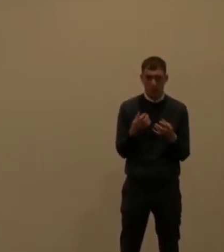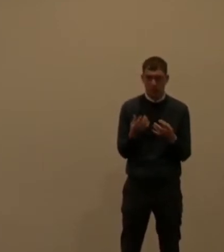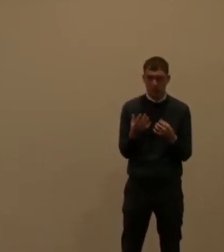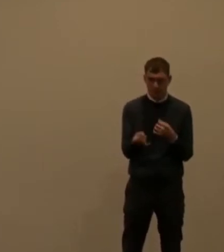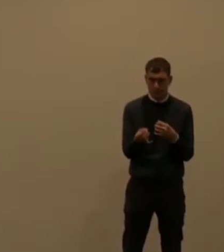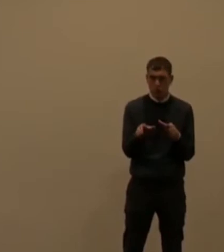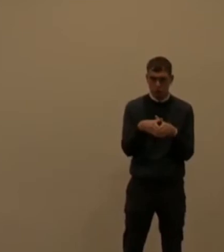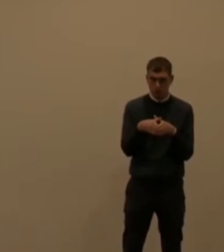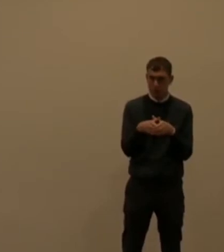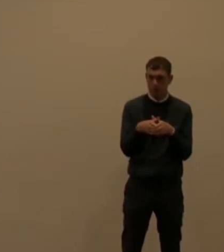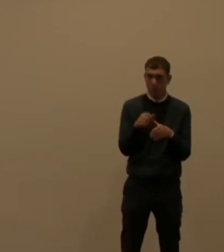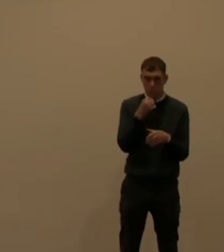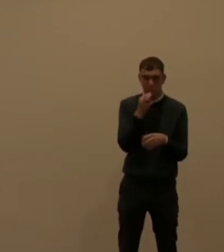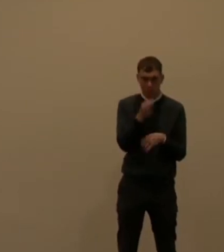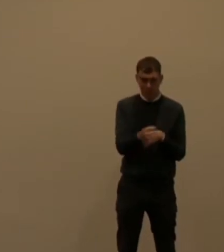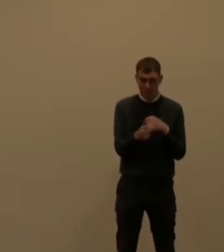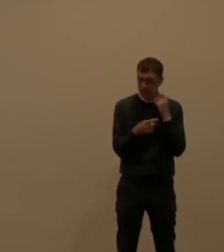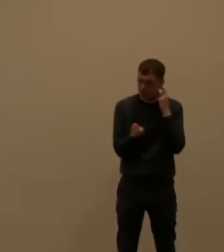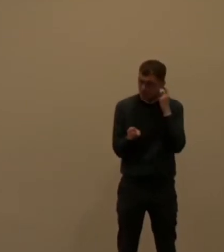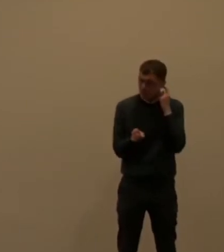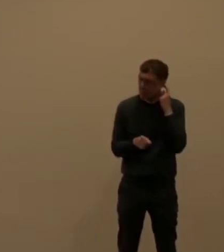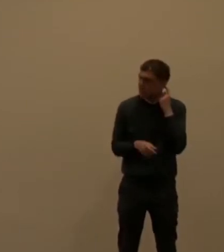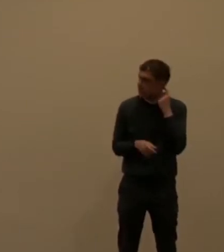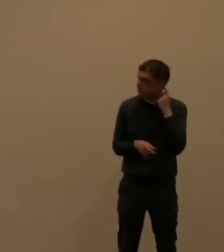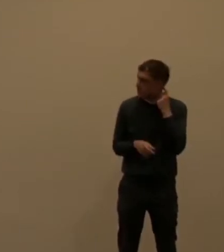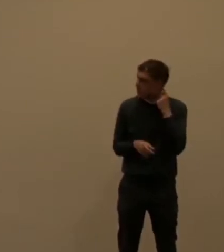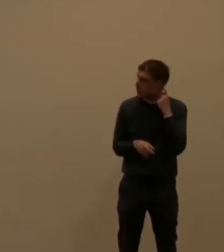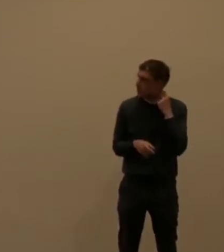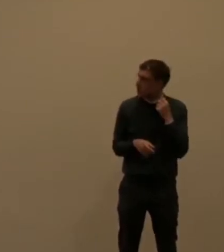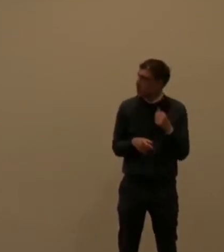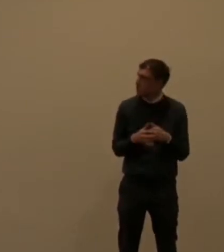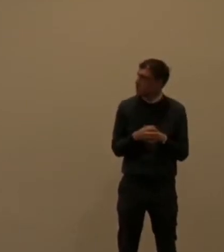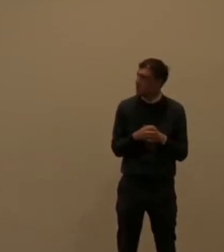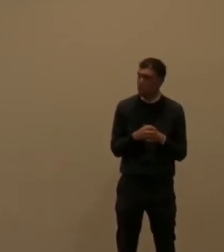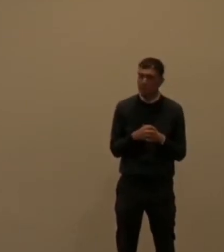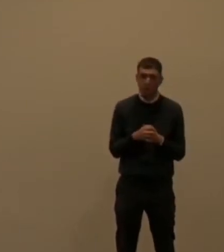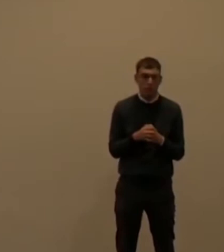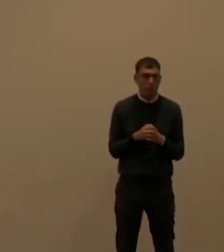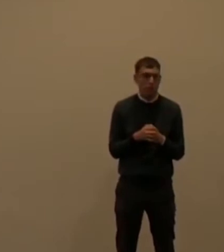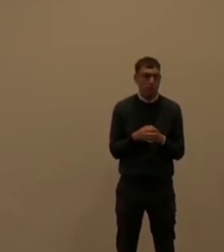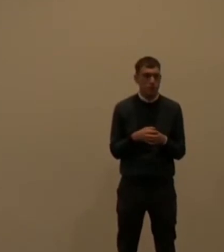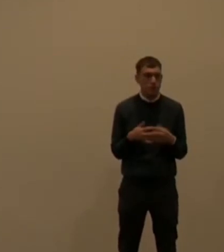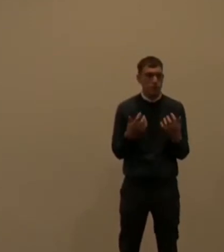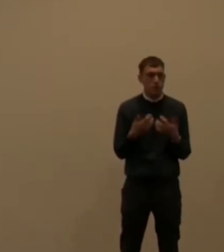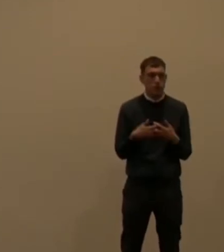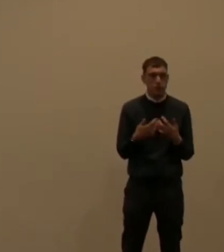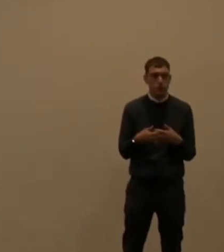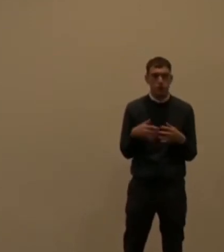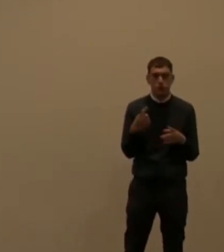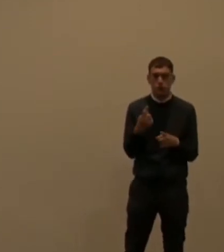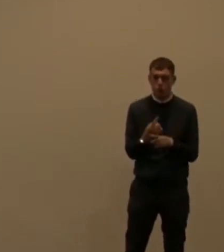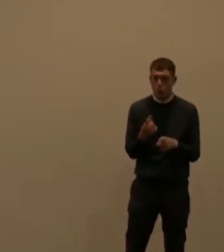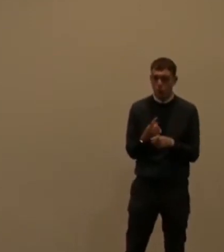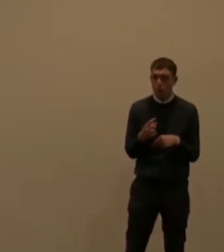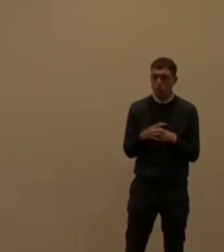team is going to ask you. One thing that they're also going to give you is tech talks. So the area that they're going to do is